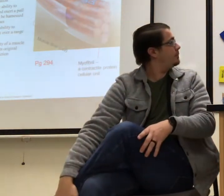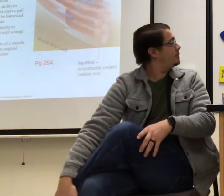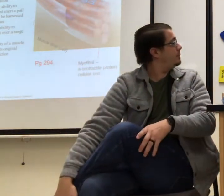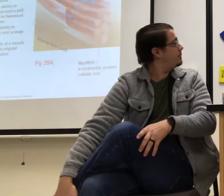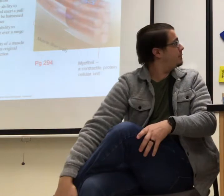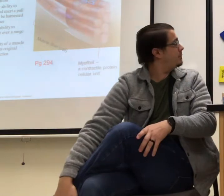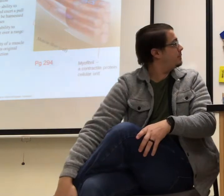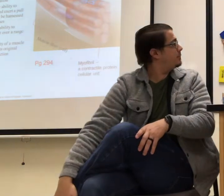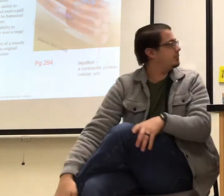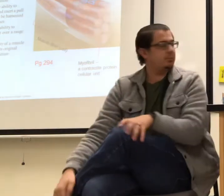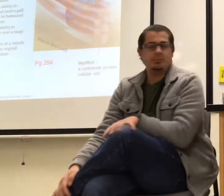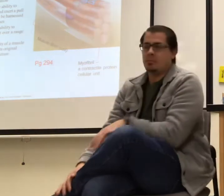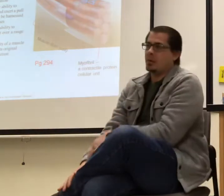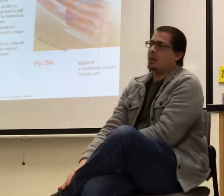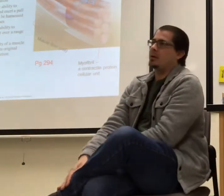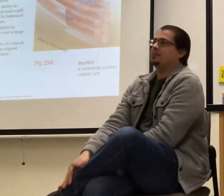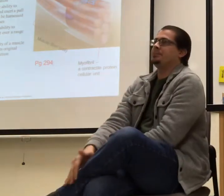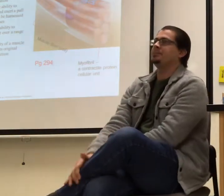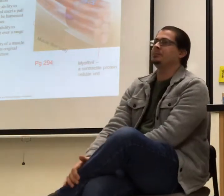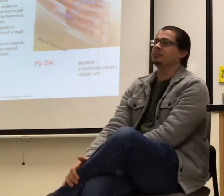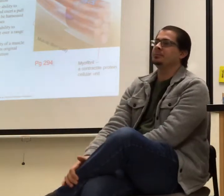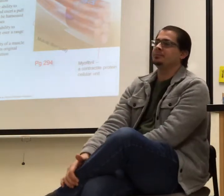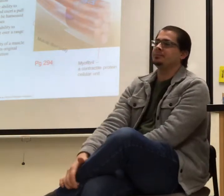Let me draw them back here.